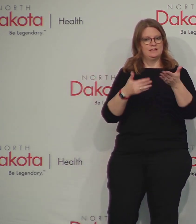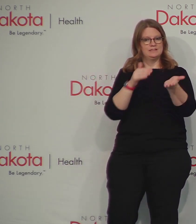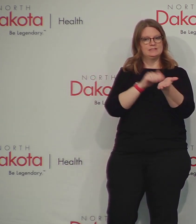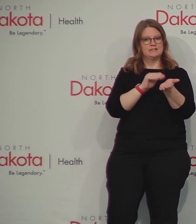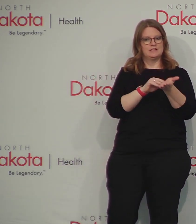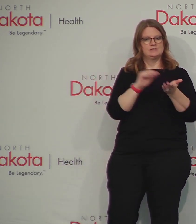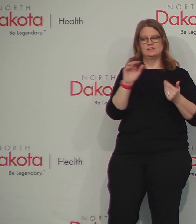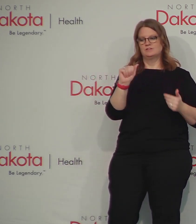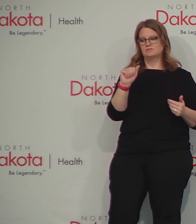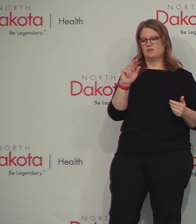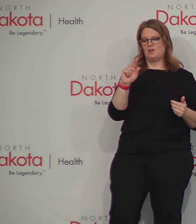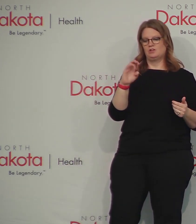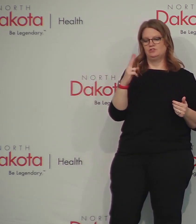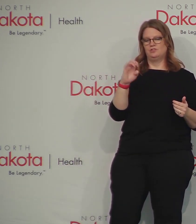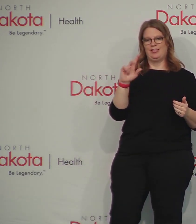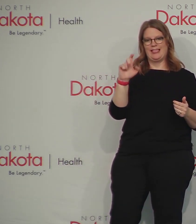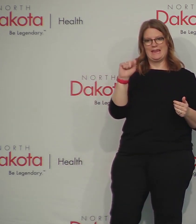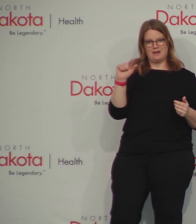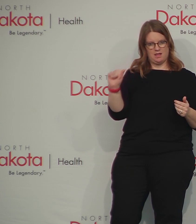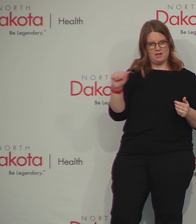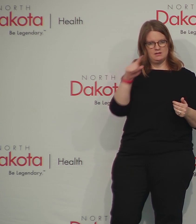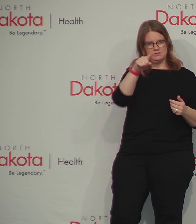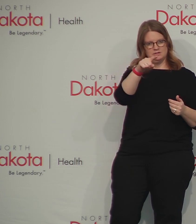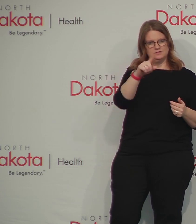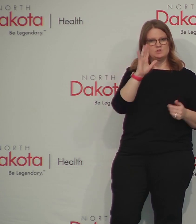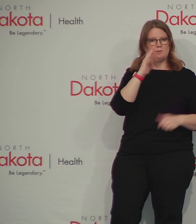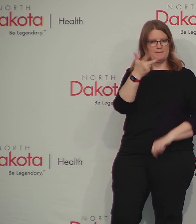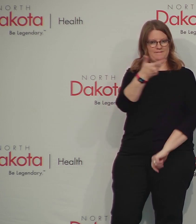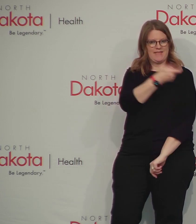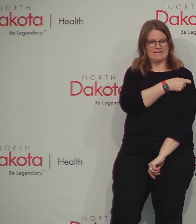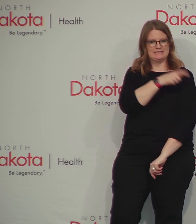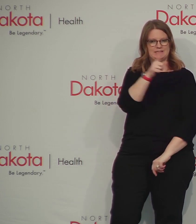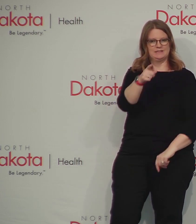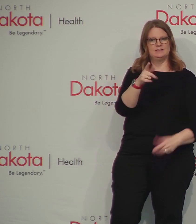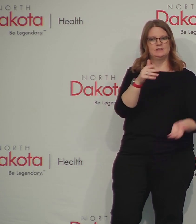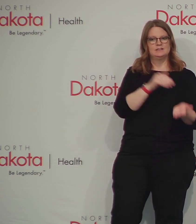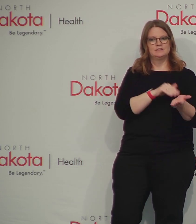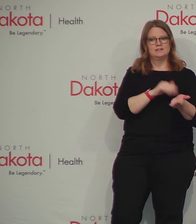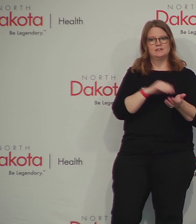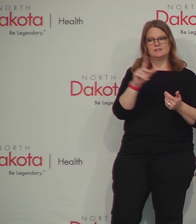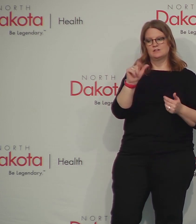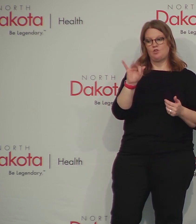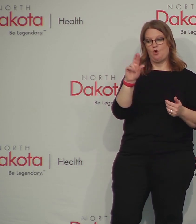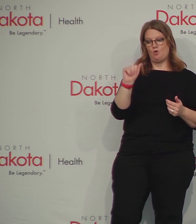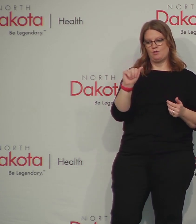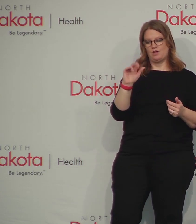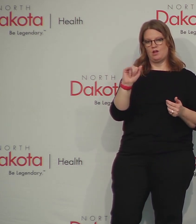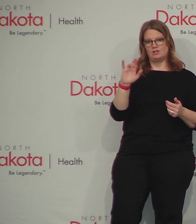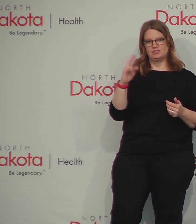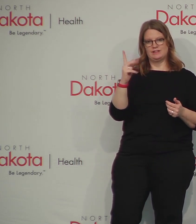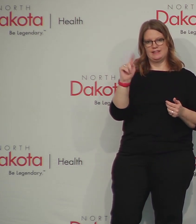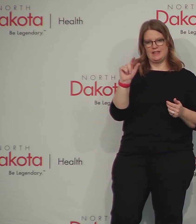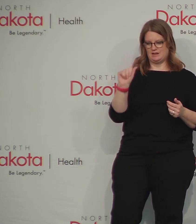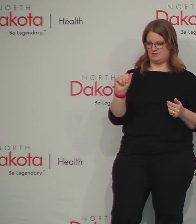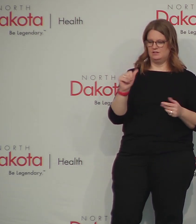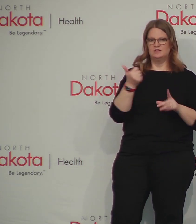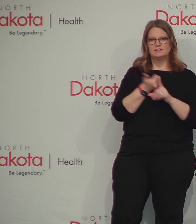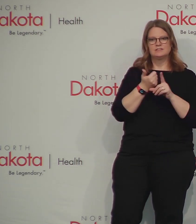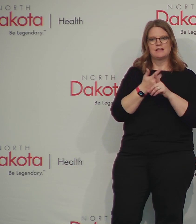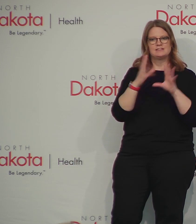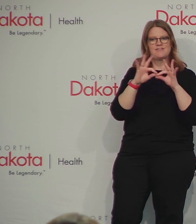Dr. Archuleta to this stage to be vaccinated. Dr. Laura Archuleta is a family physician